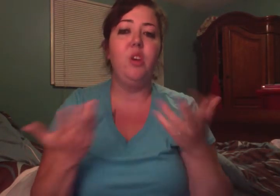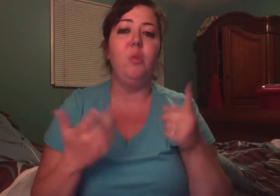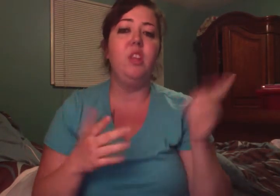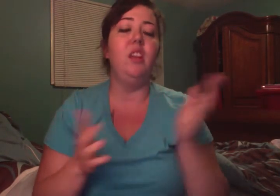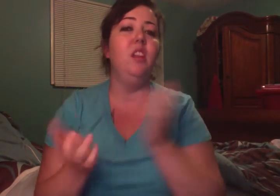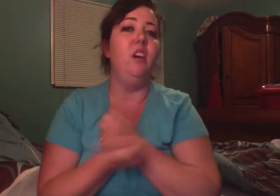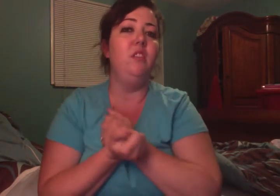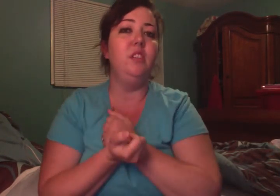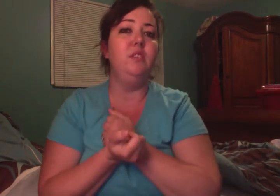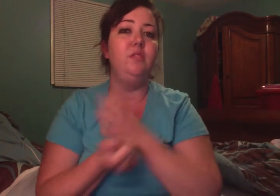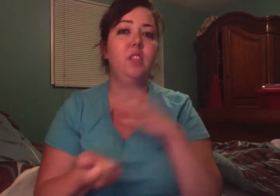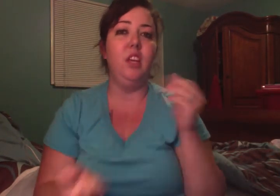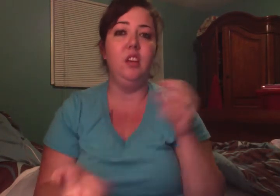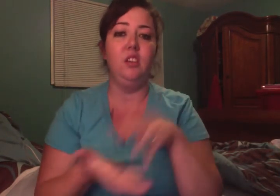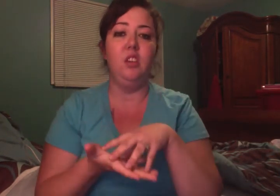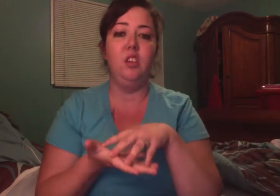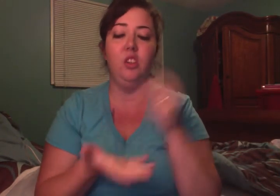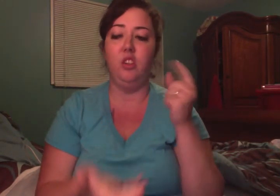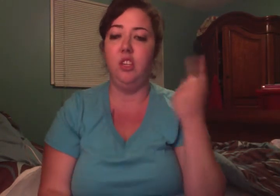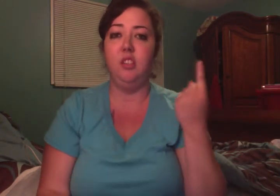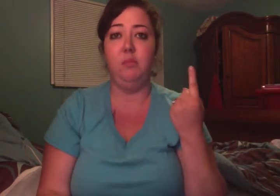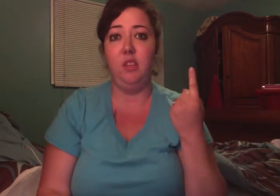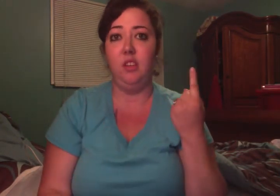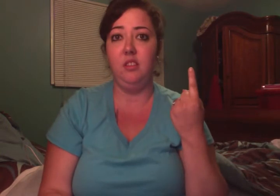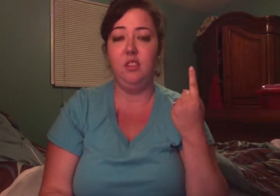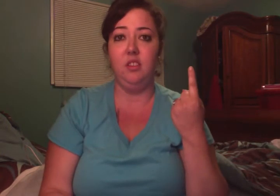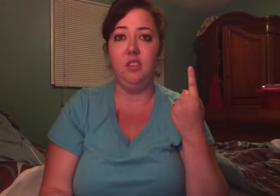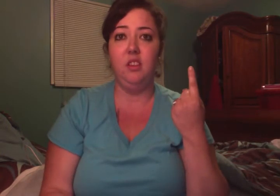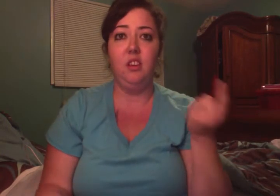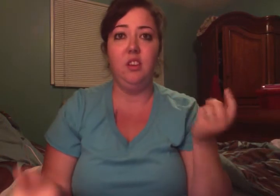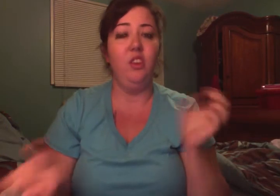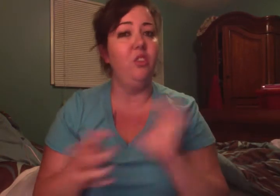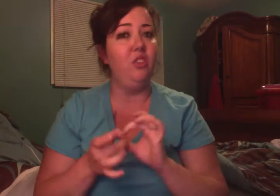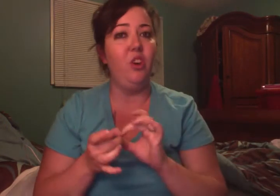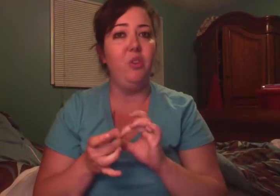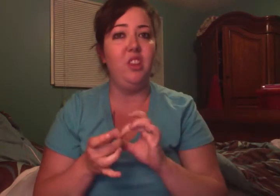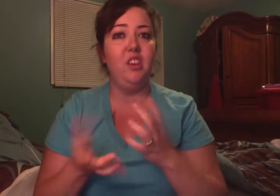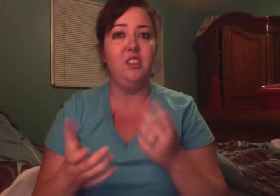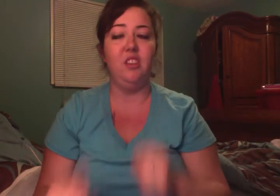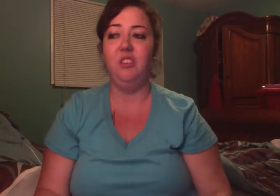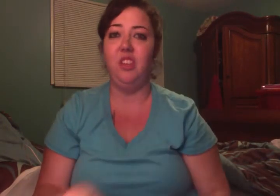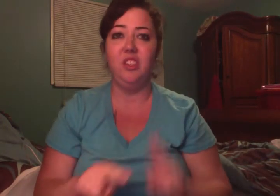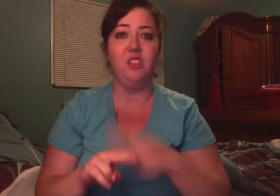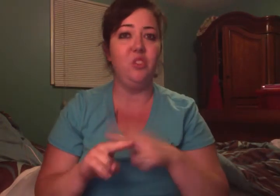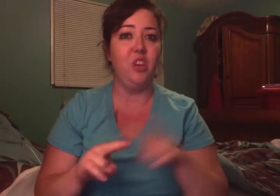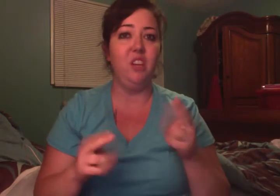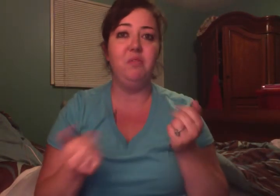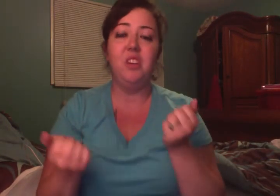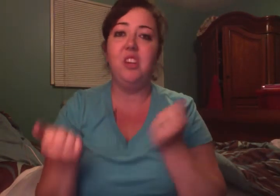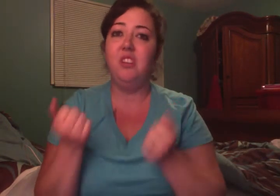they love and learning something to, go with it. So, like I said, train,